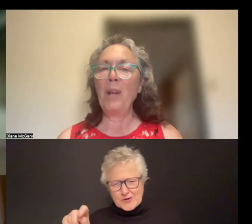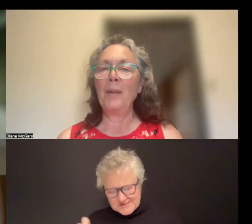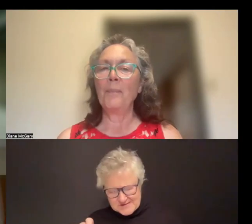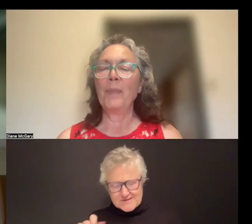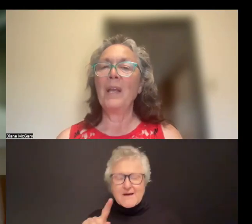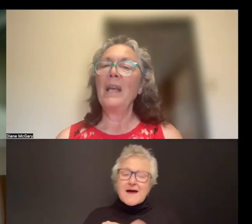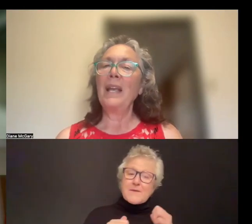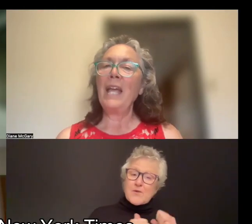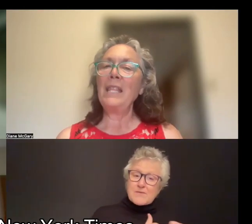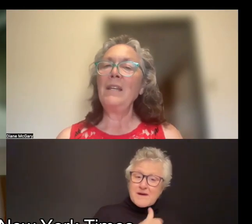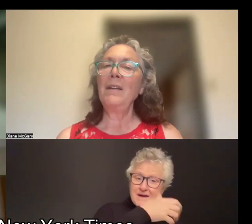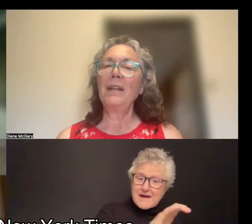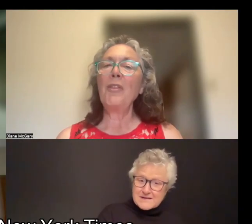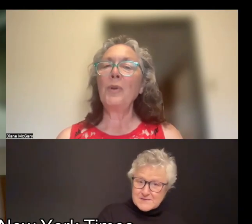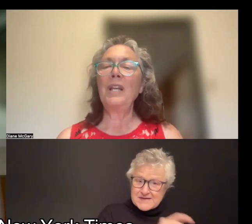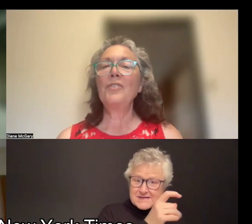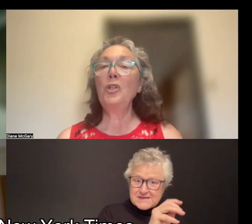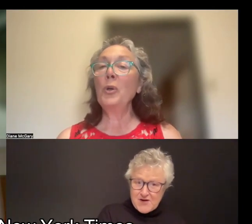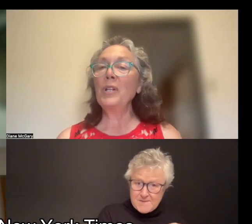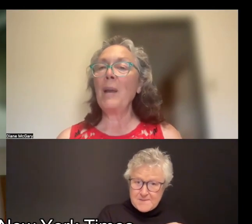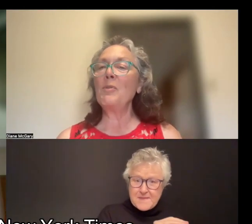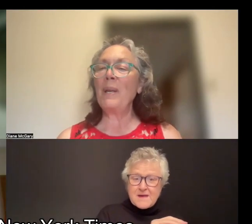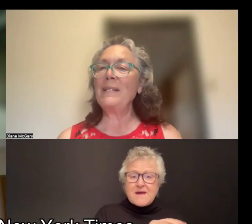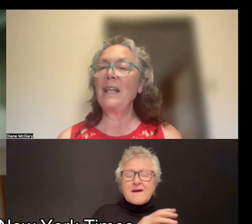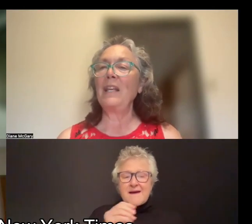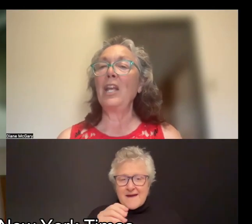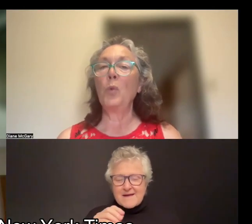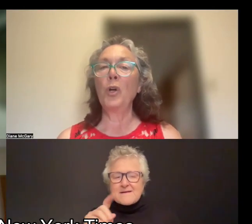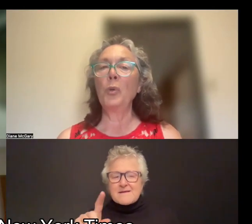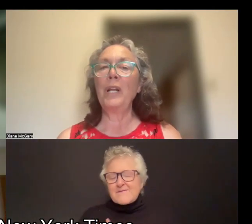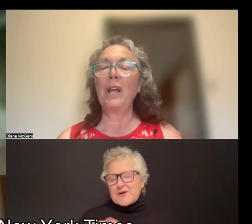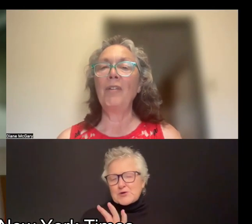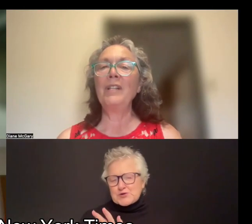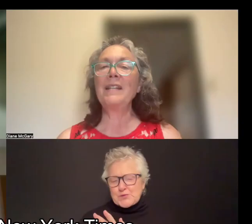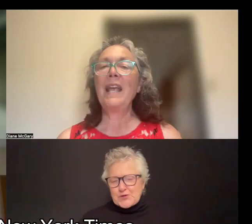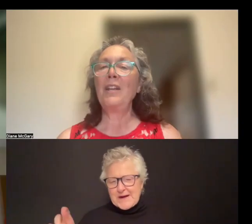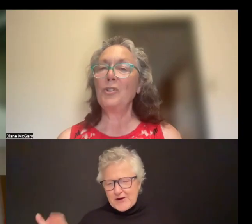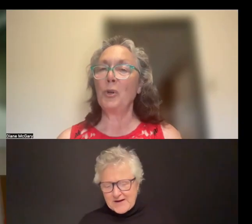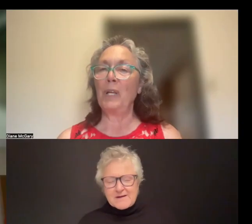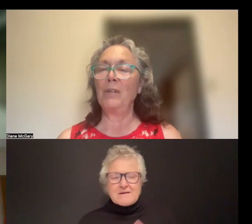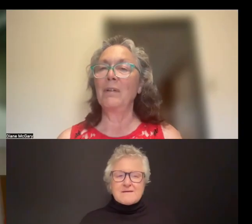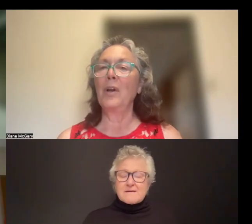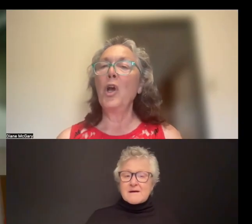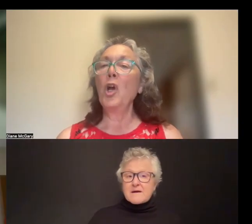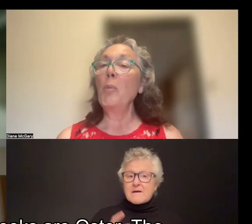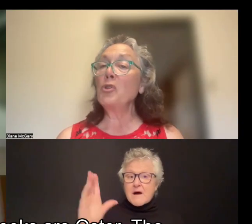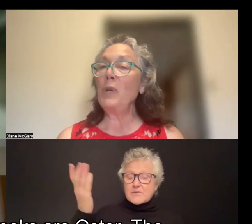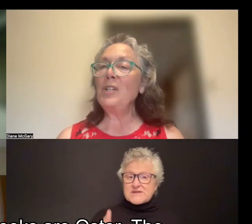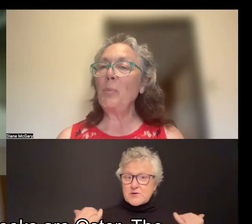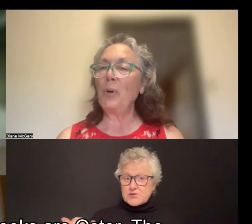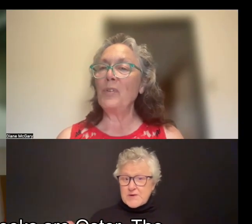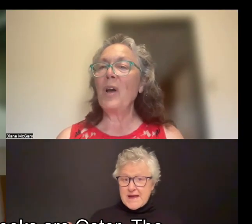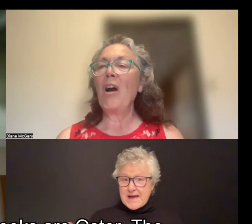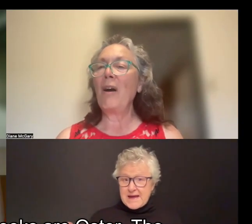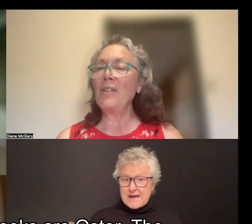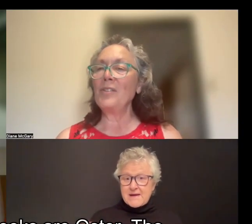interpreter Mary. Katherine is a New York Times best-selling and award-winning novelist and historian. Her most